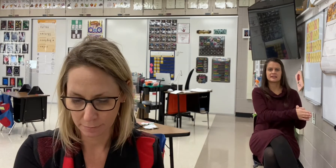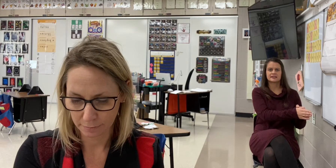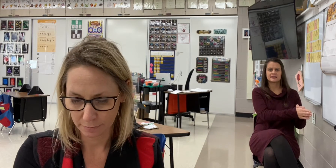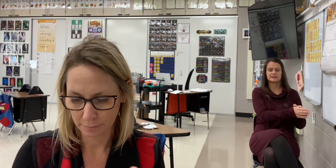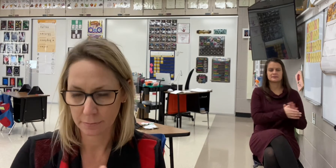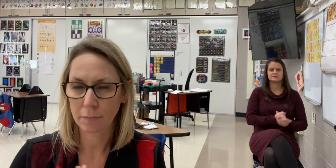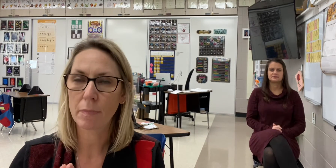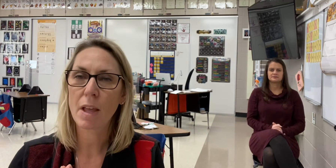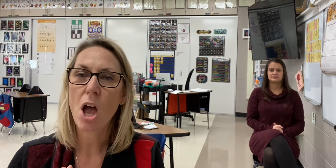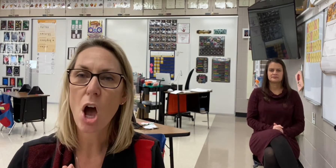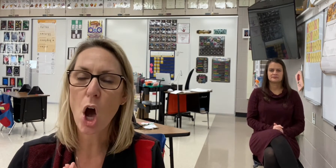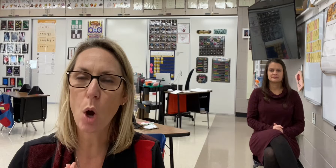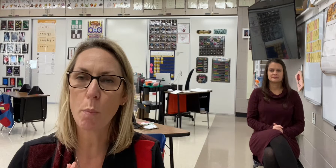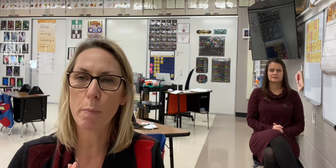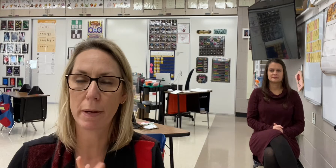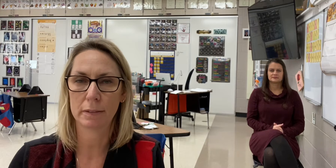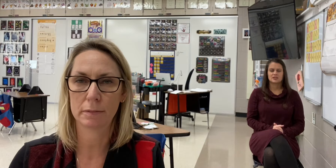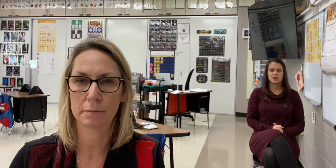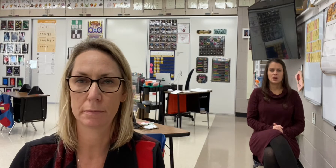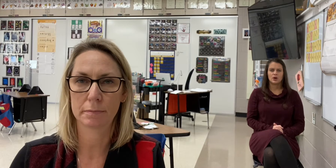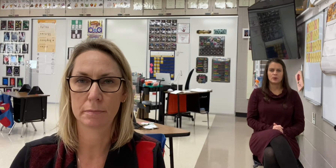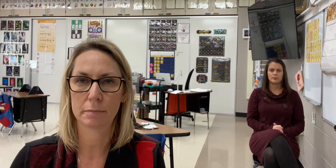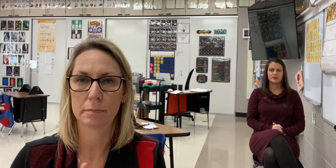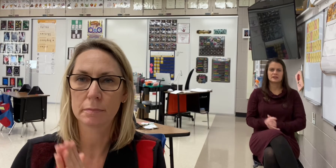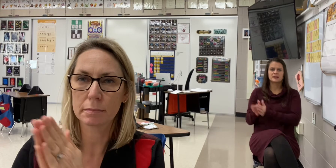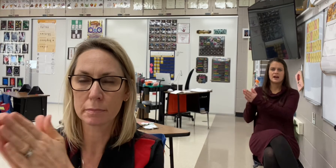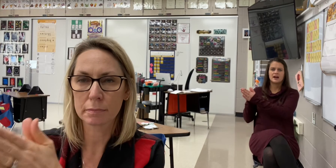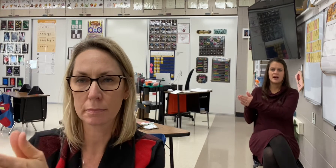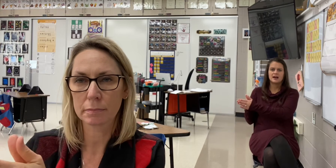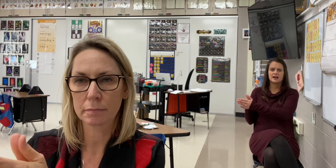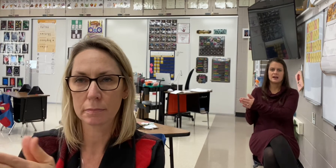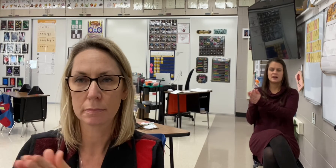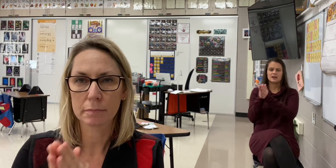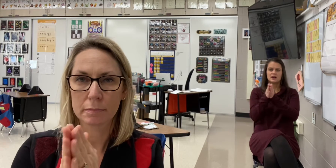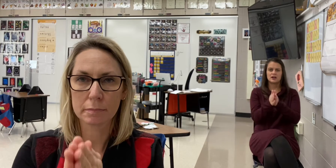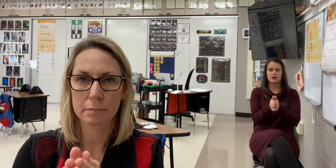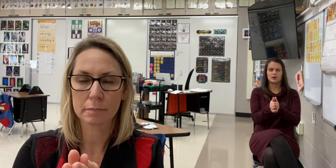L-I-K. Hope. Hope.